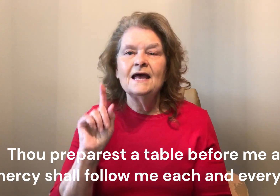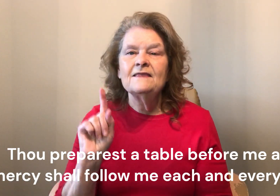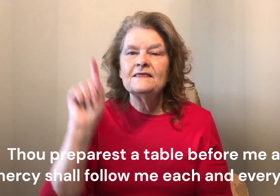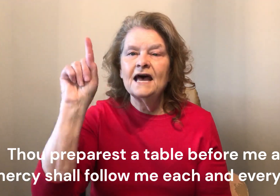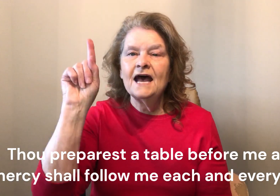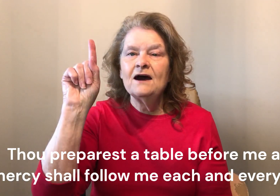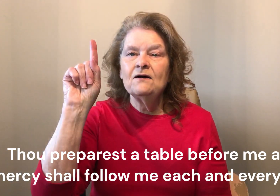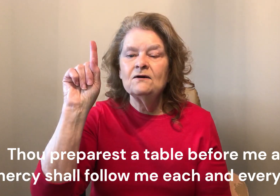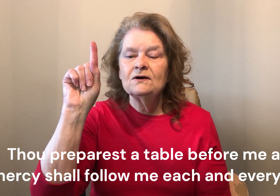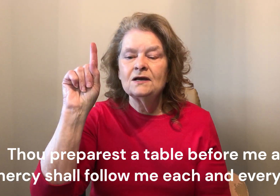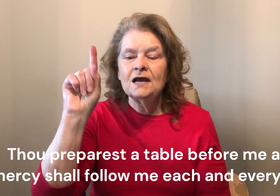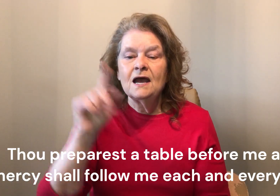Thou